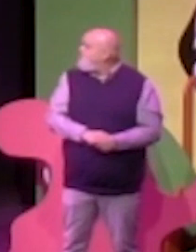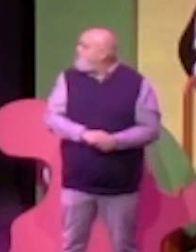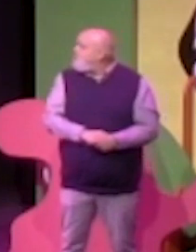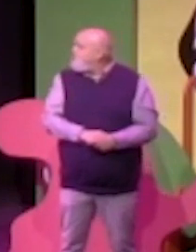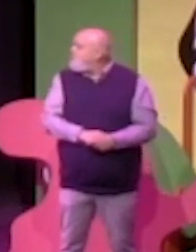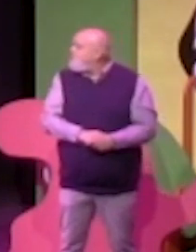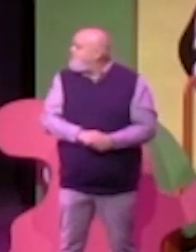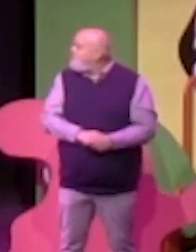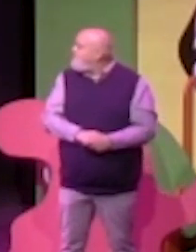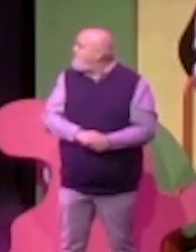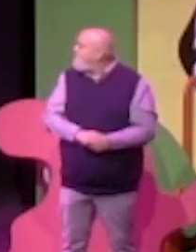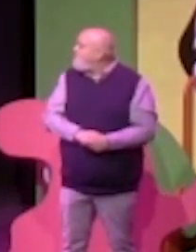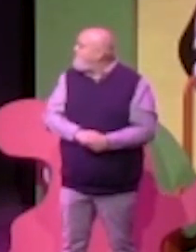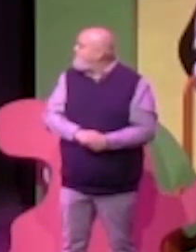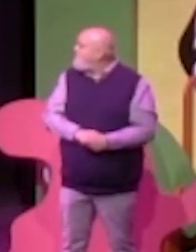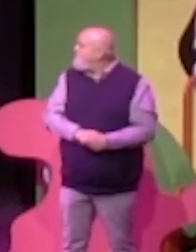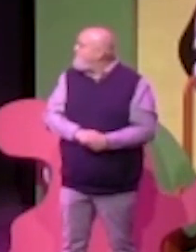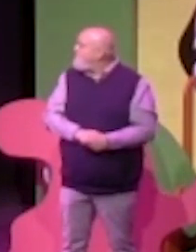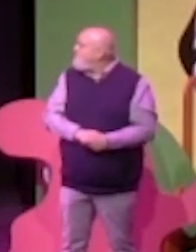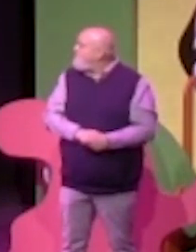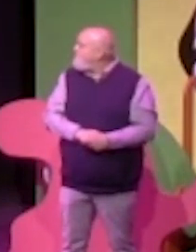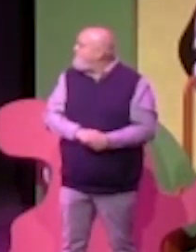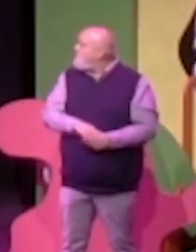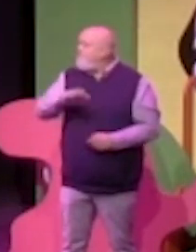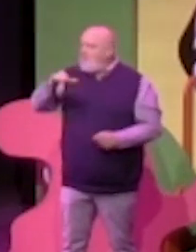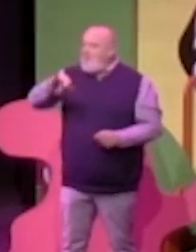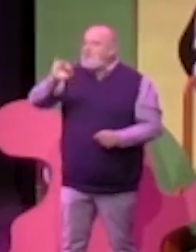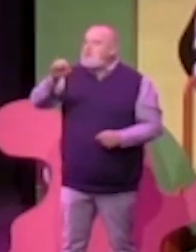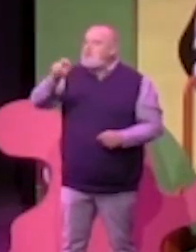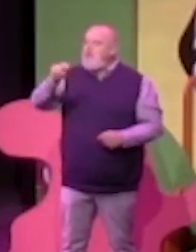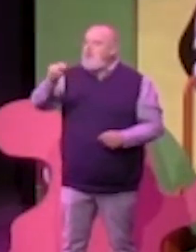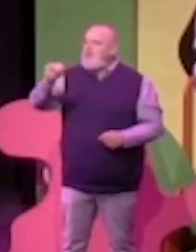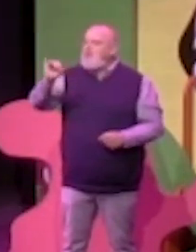Mikchuksus, Miwu Osa, Jennifer Bates.